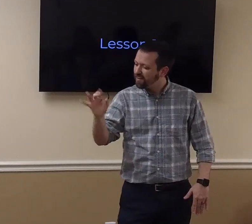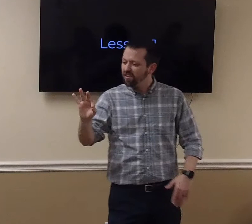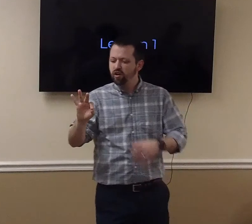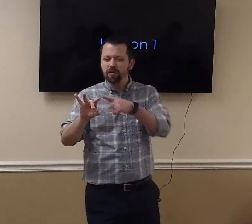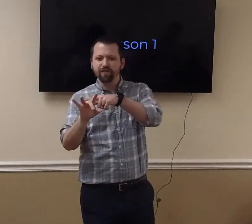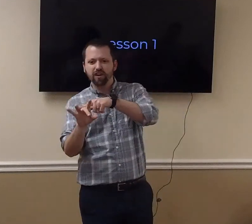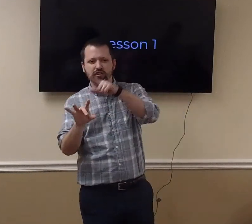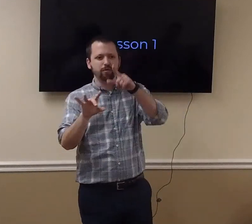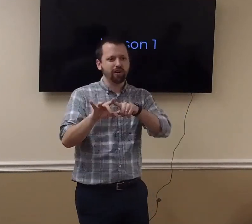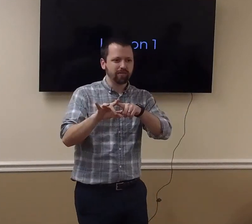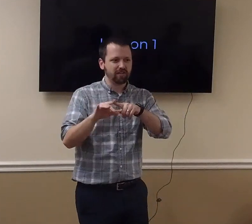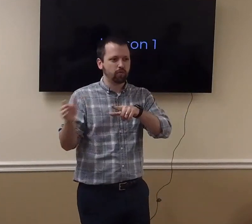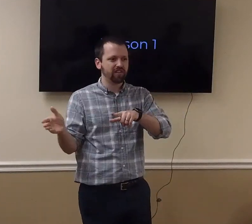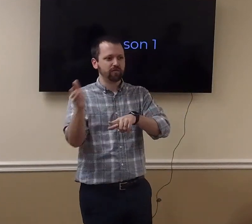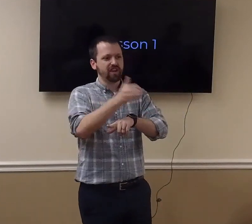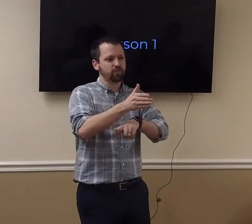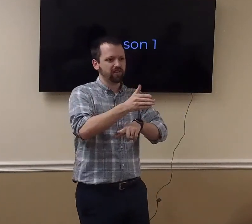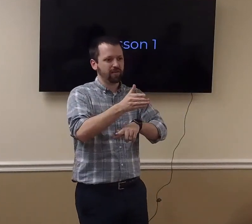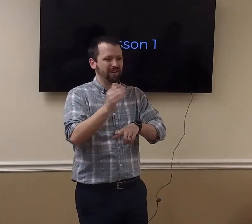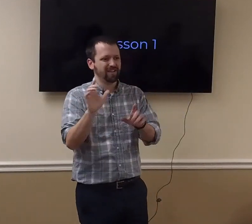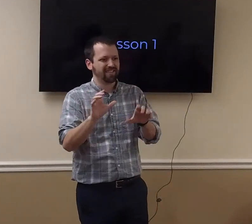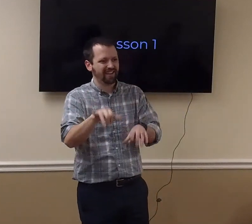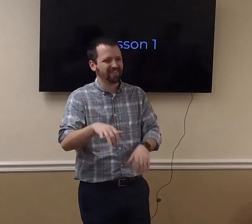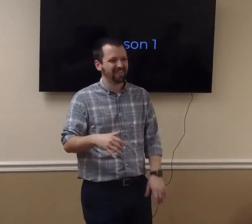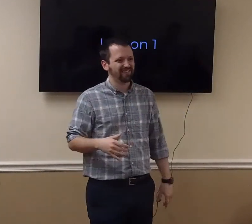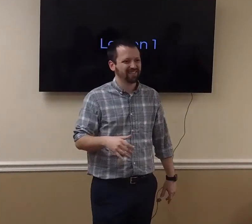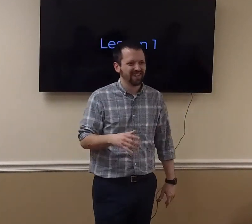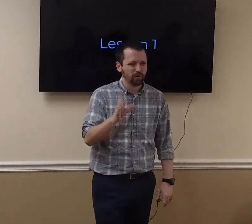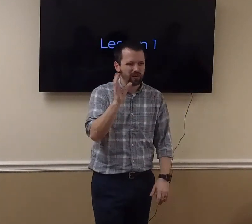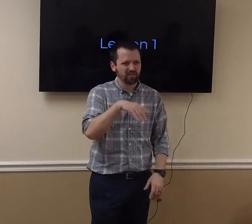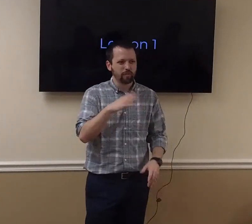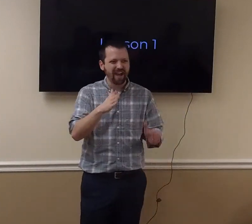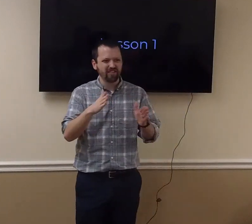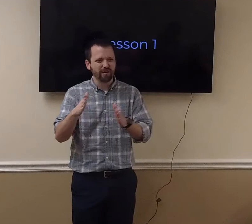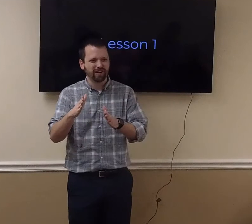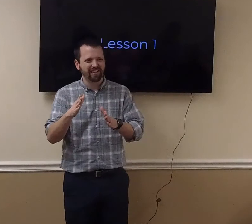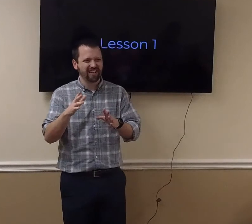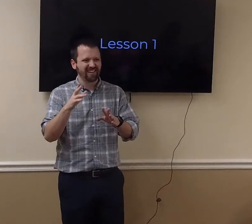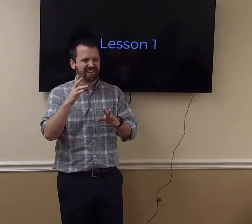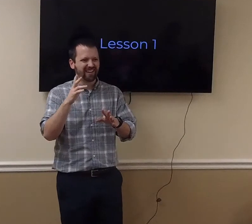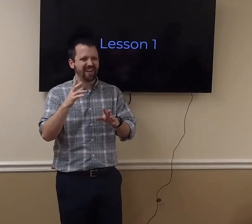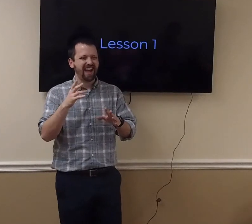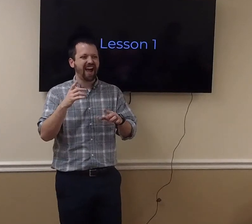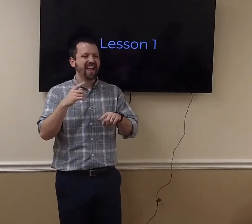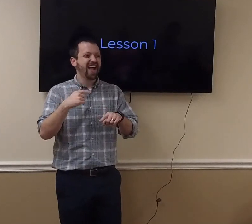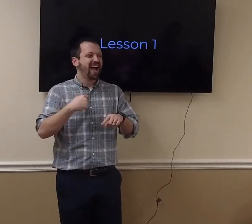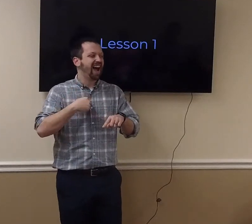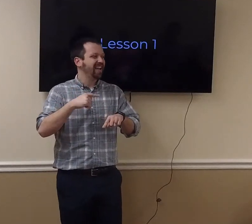It's only when the fingers are moving up to the one of the next ones up, it does that. So it's kind of weird. There's a pattern there, but you have to kind of like. Nobody ever told me that. I